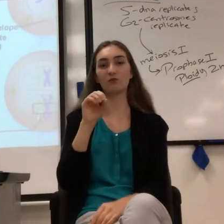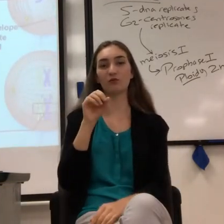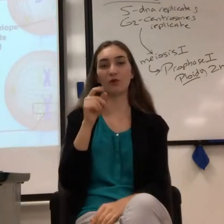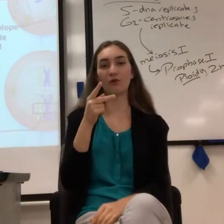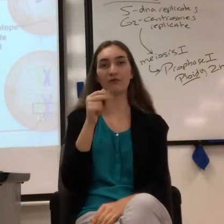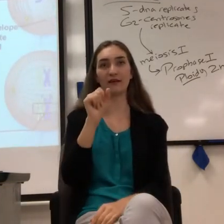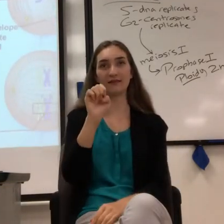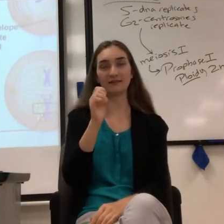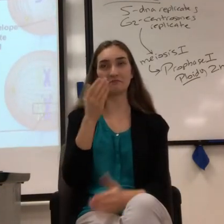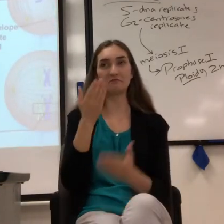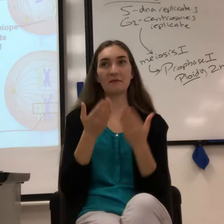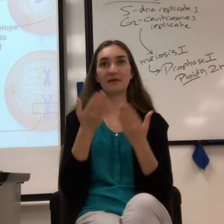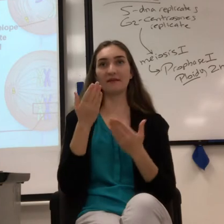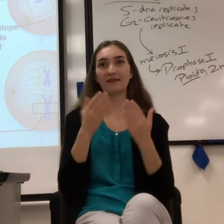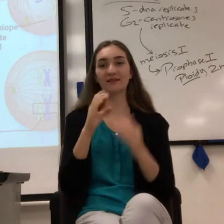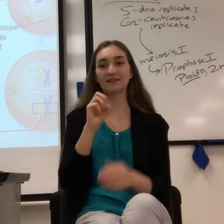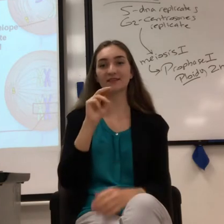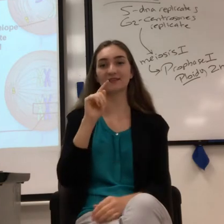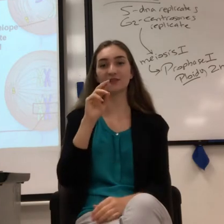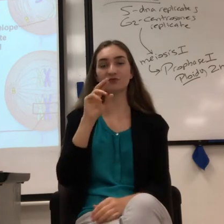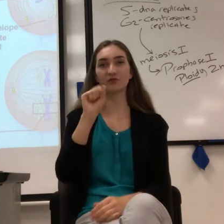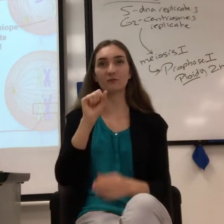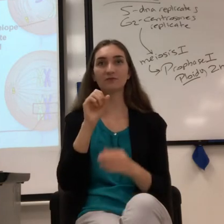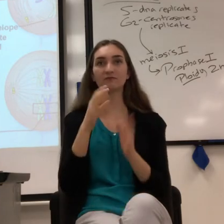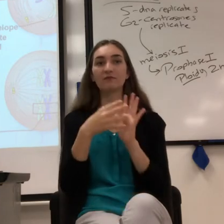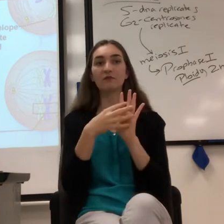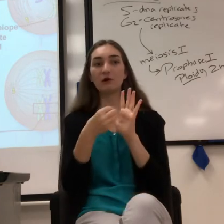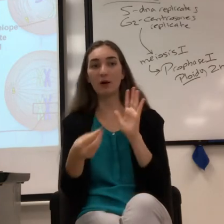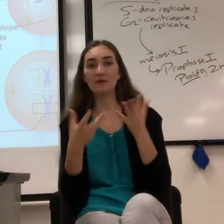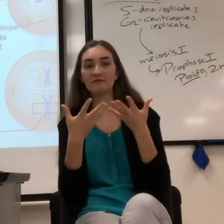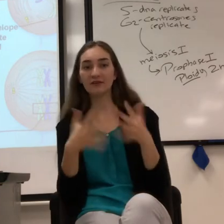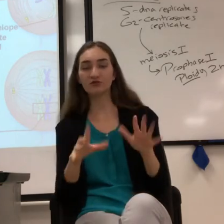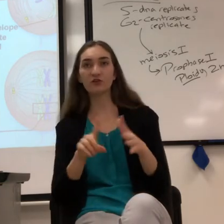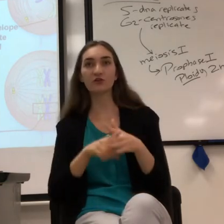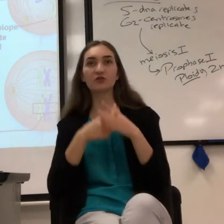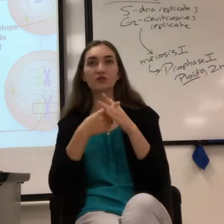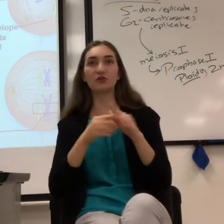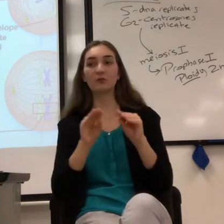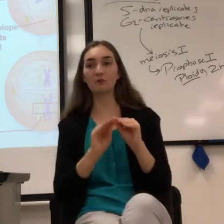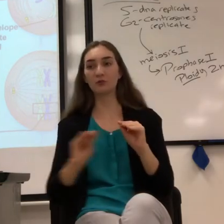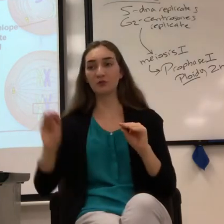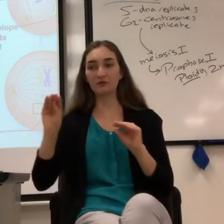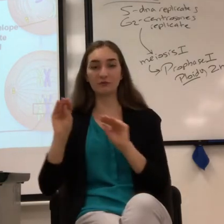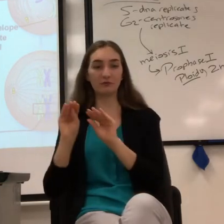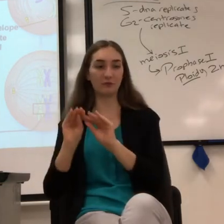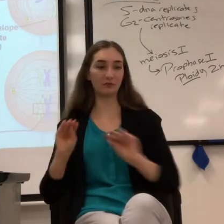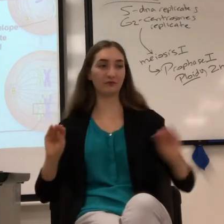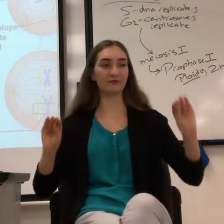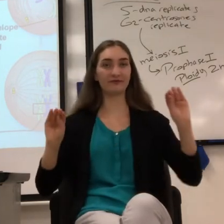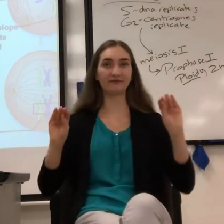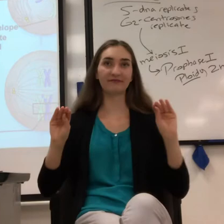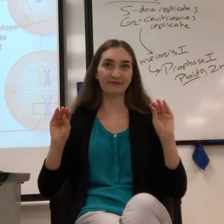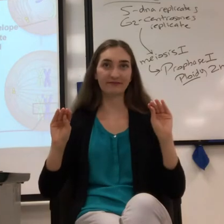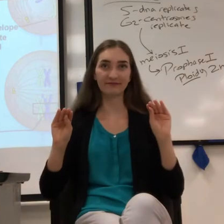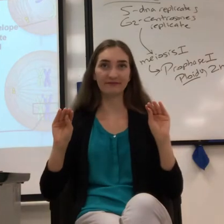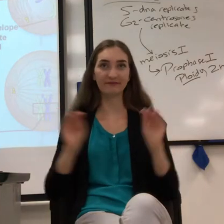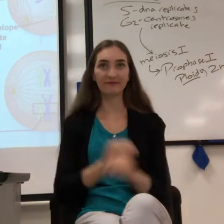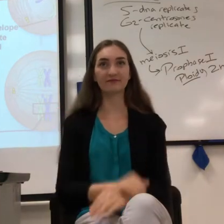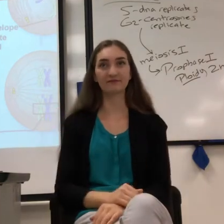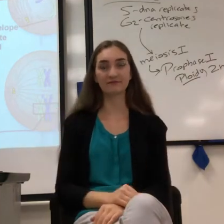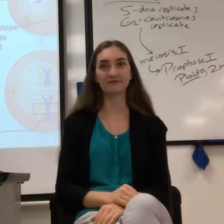It's like maybe the centrosomes have duplicated, and they start to move one end, move to the other end.